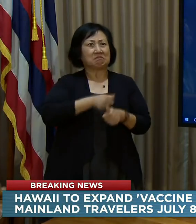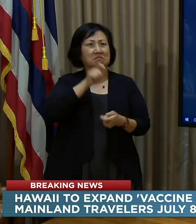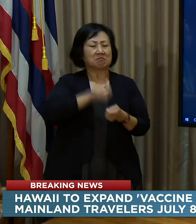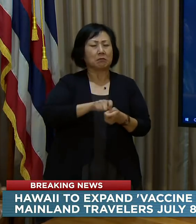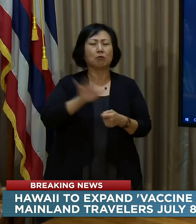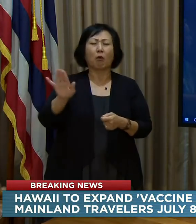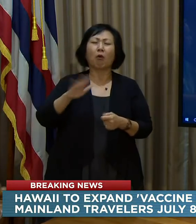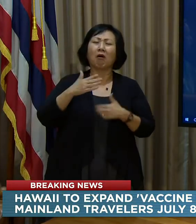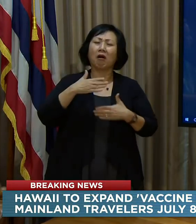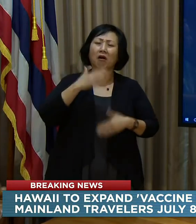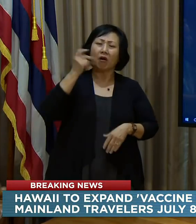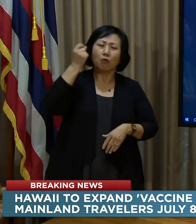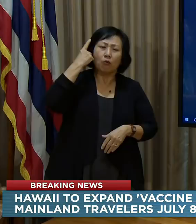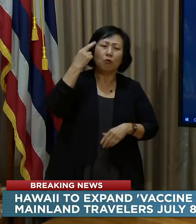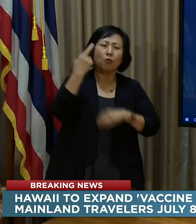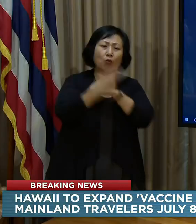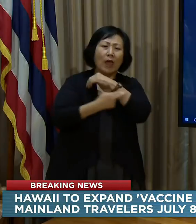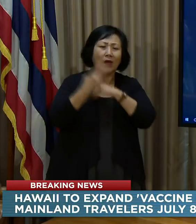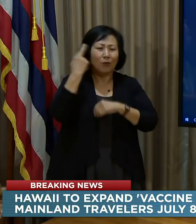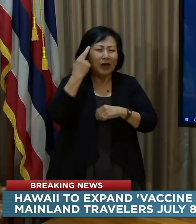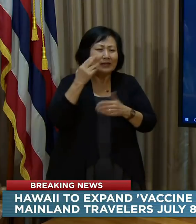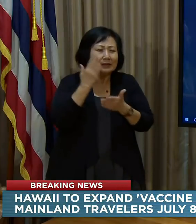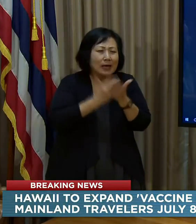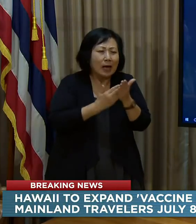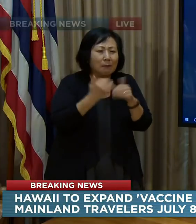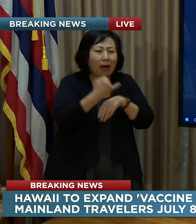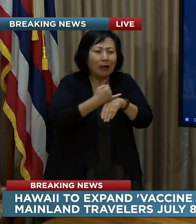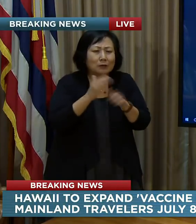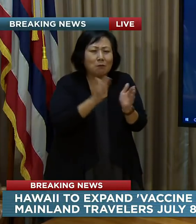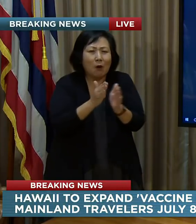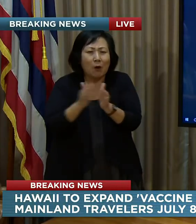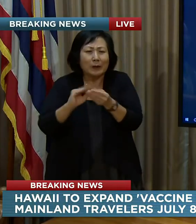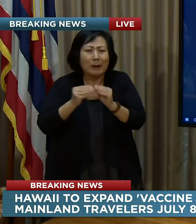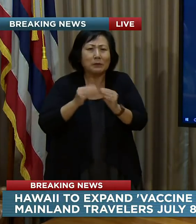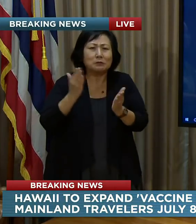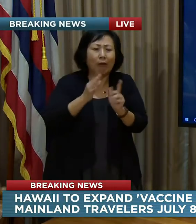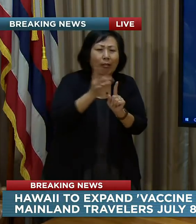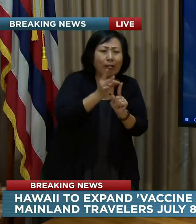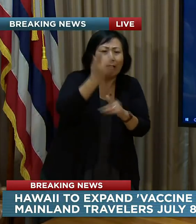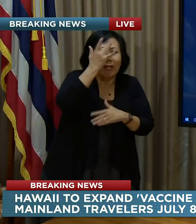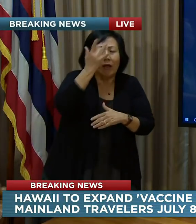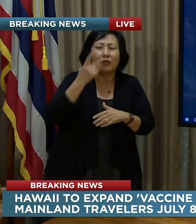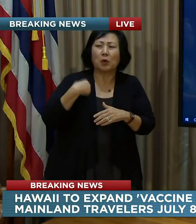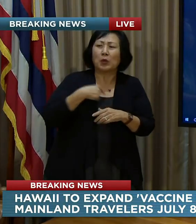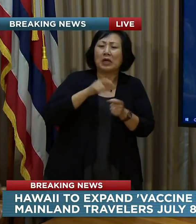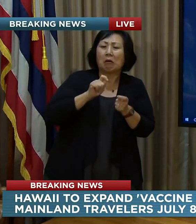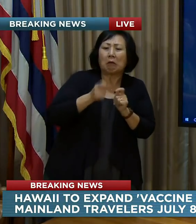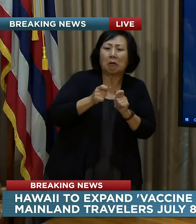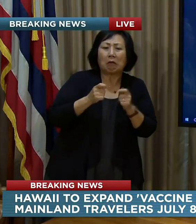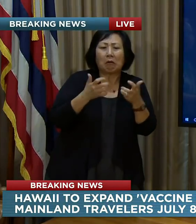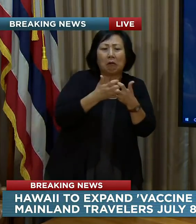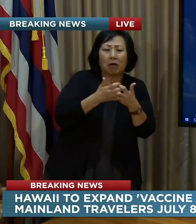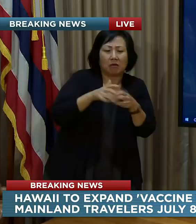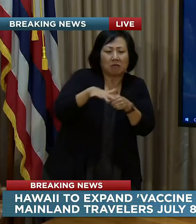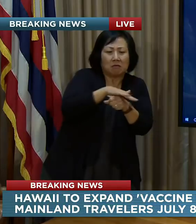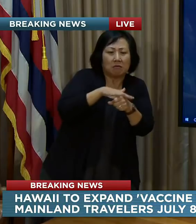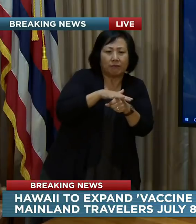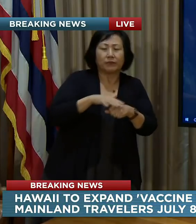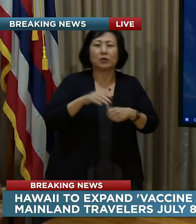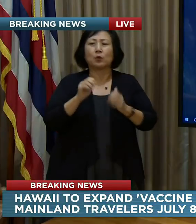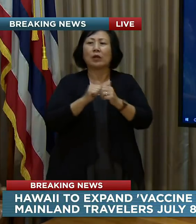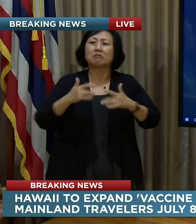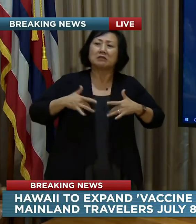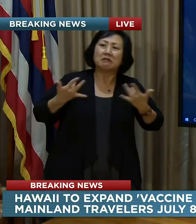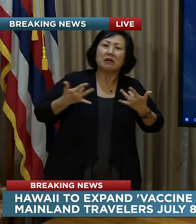realized that, you know, in areas that have lower case counts, that we may be able to work on a case by case with the organized